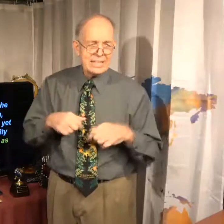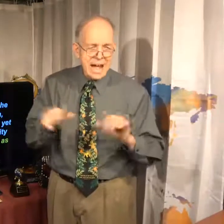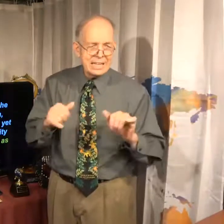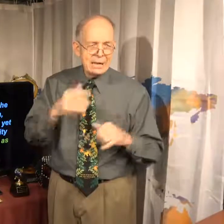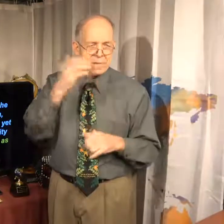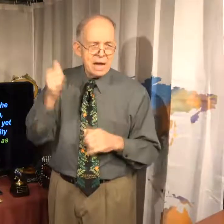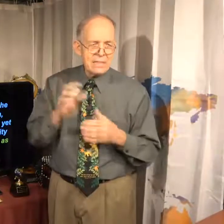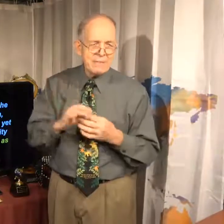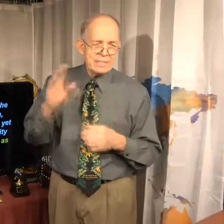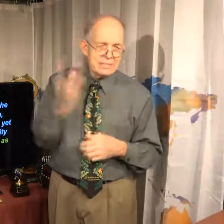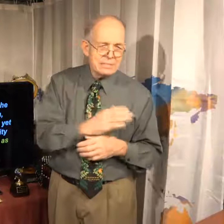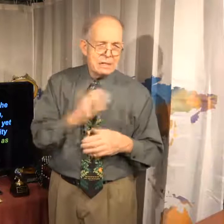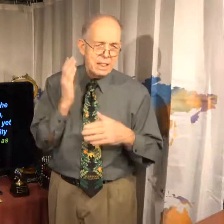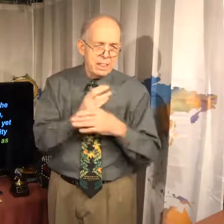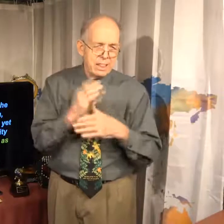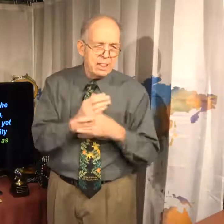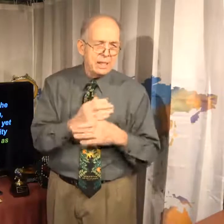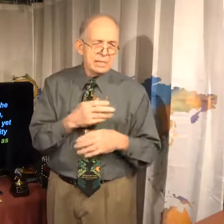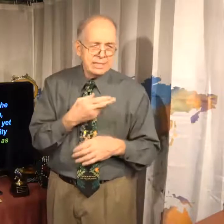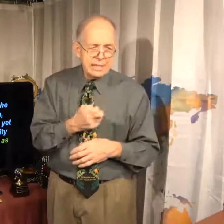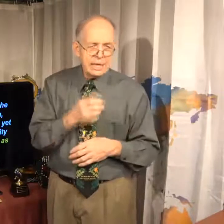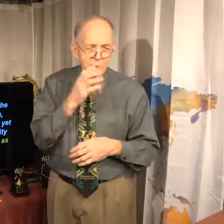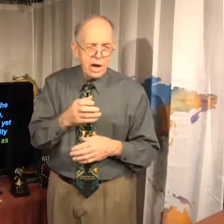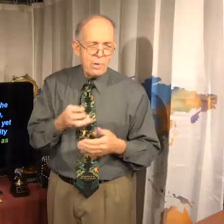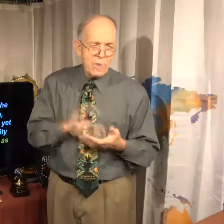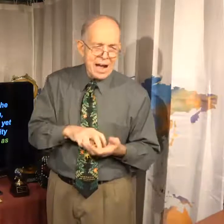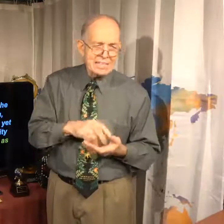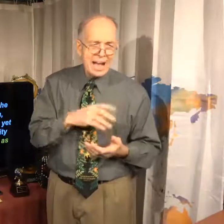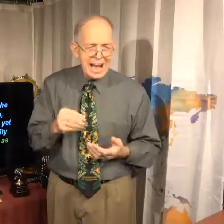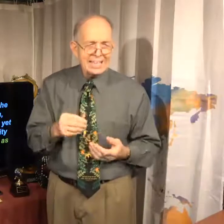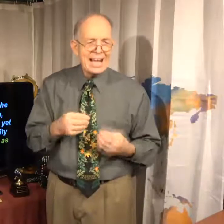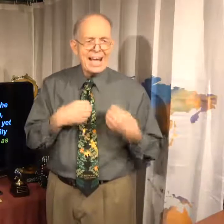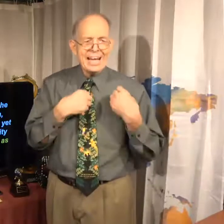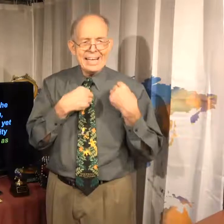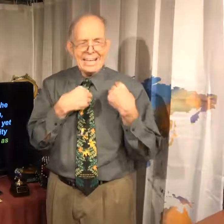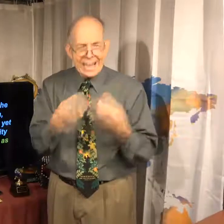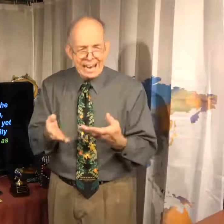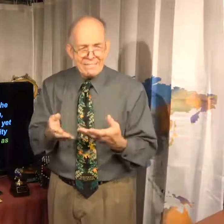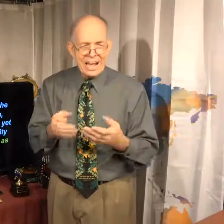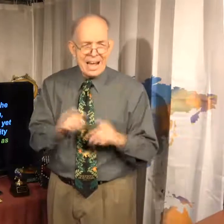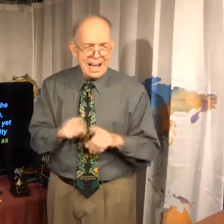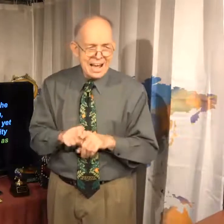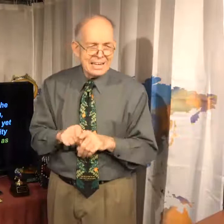yet because of his, he will rise and give